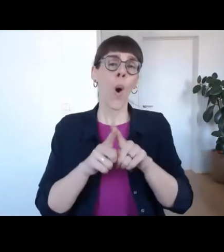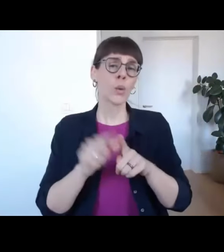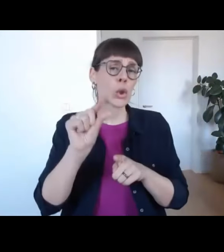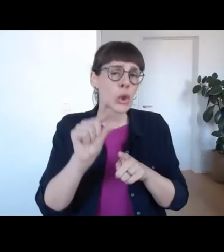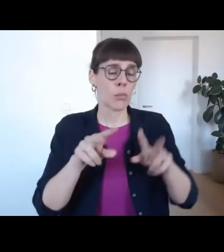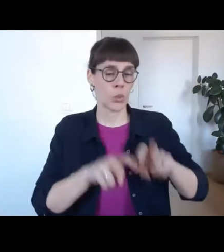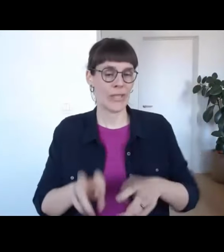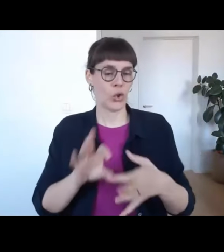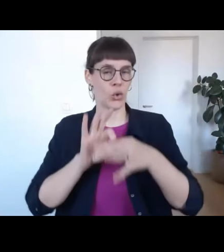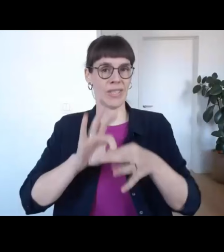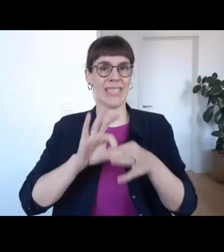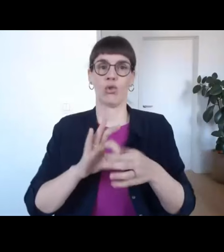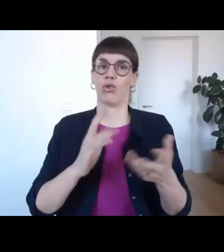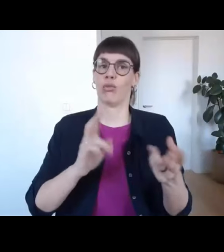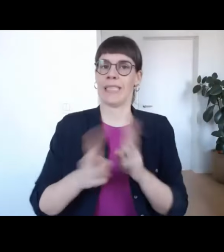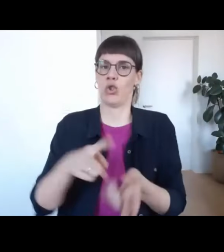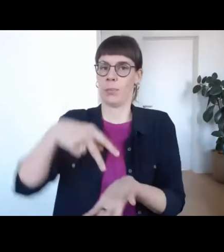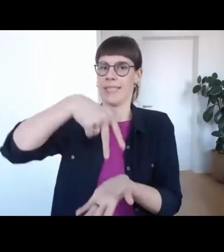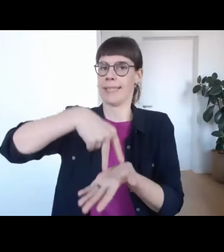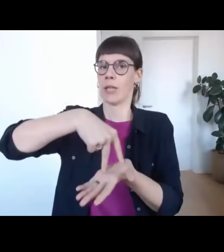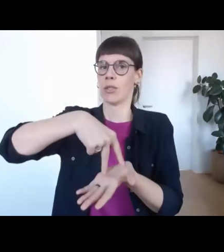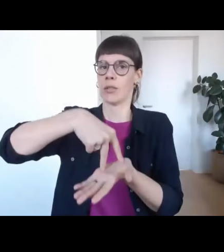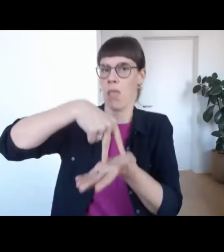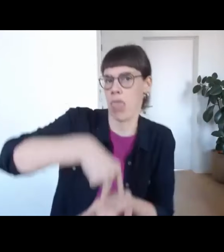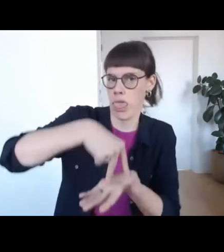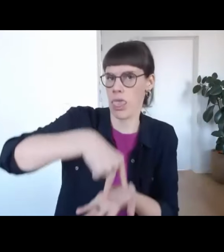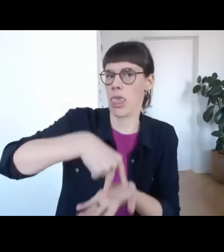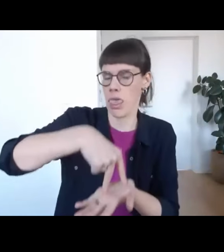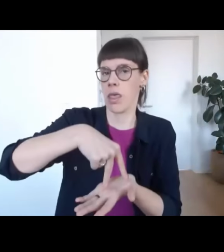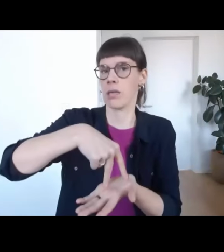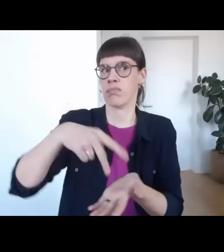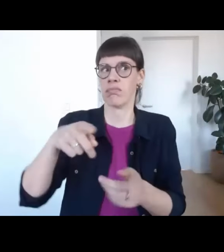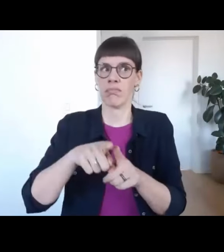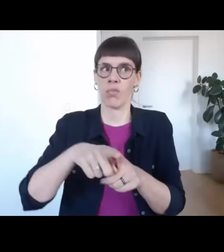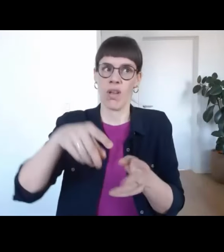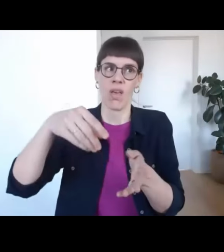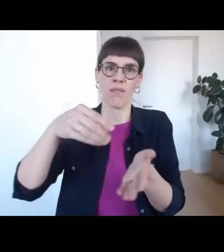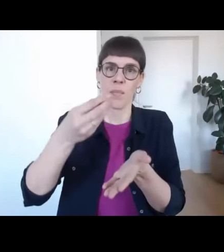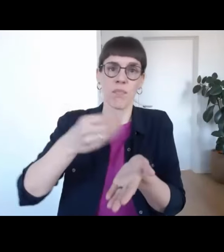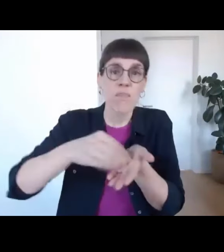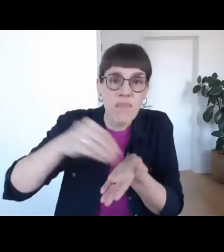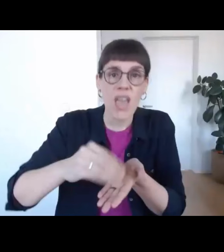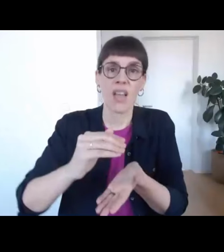people according to the gender of the interpreter? There's very little research around interpreter positionality,